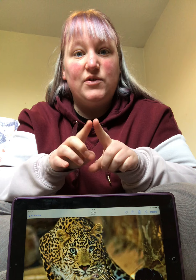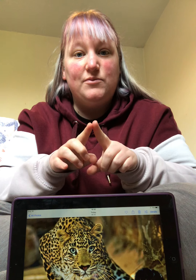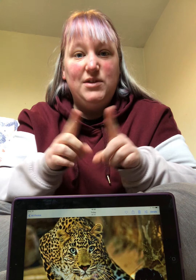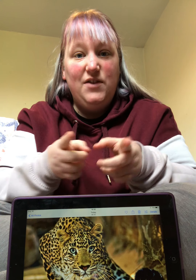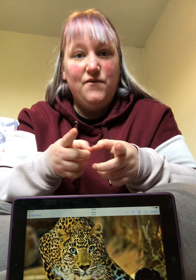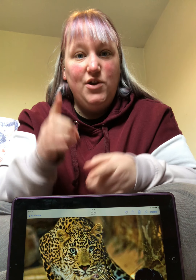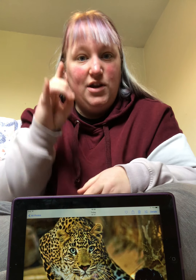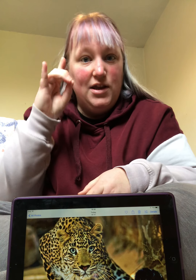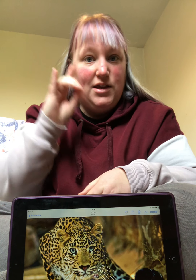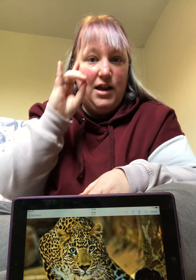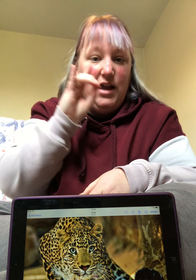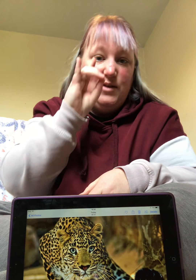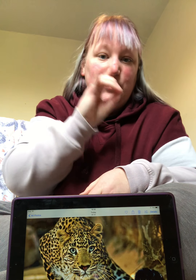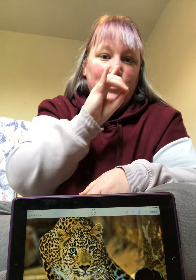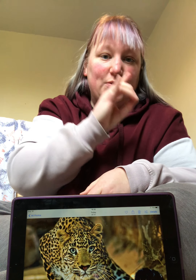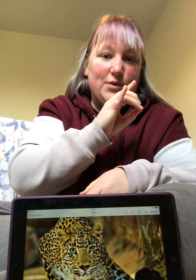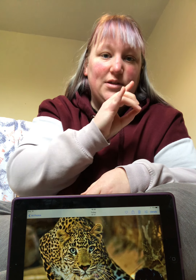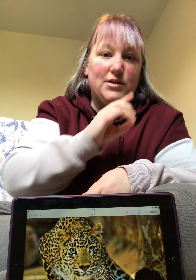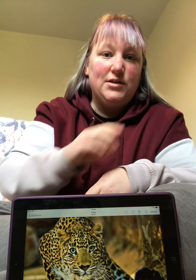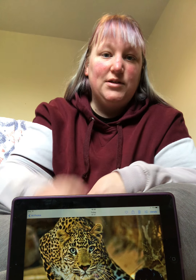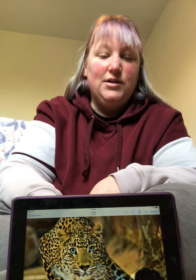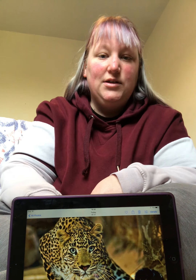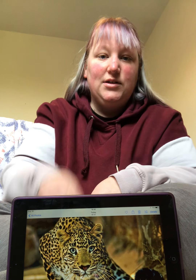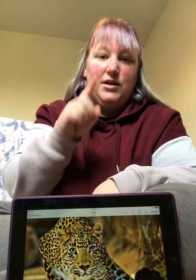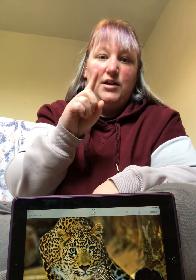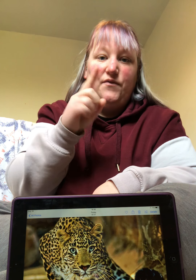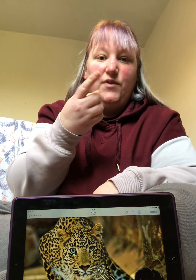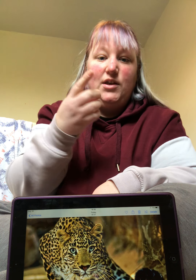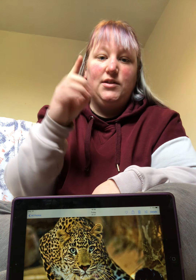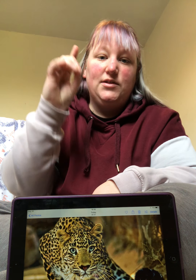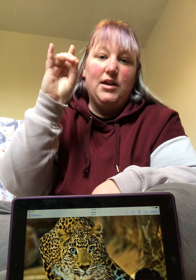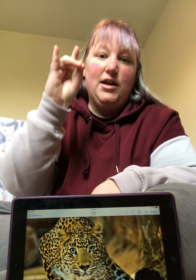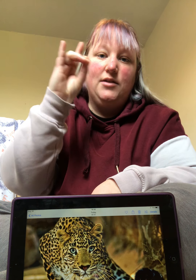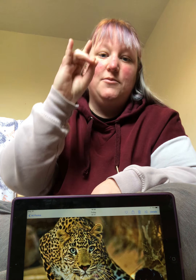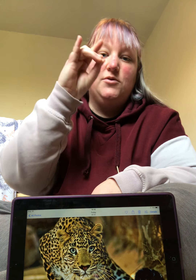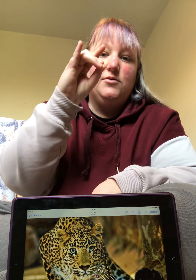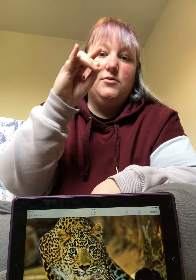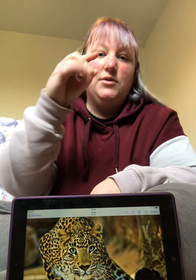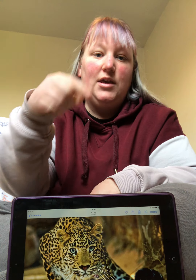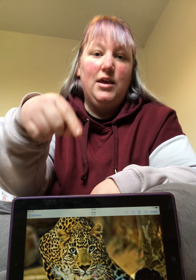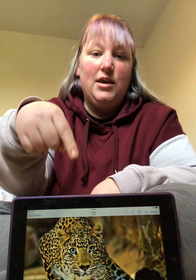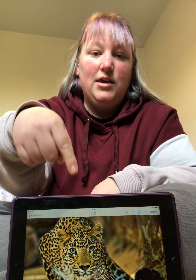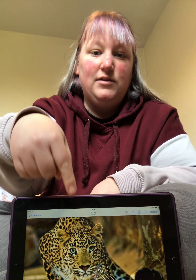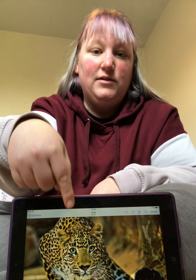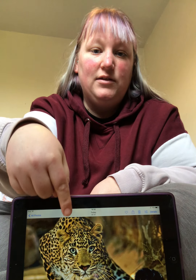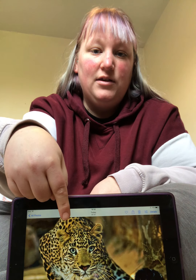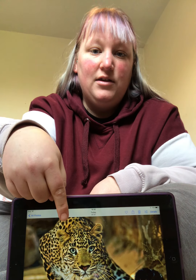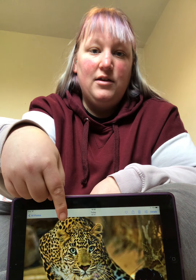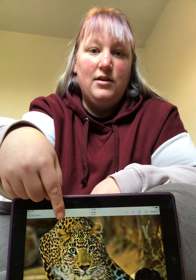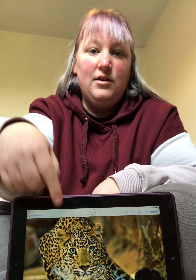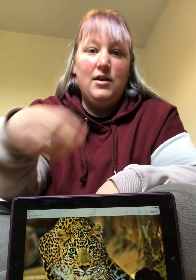some different animals. Our first animal is